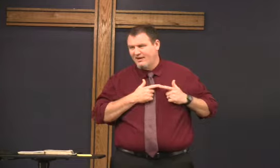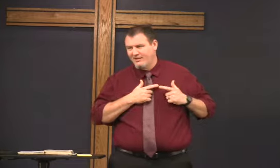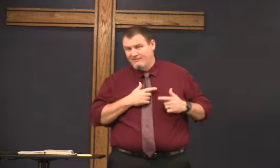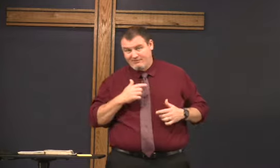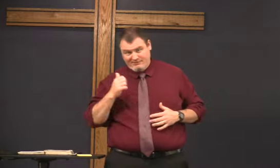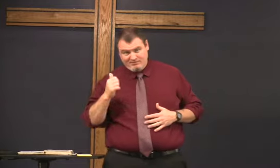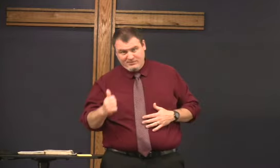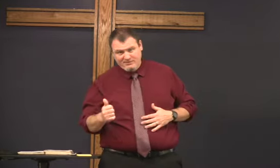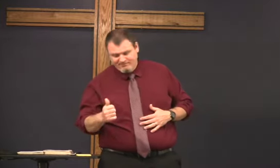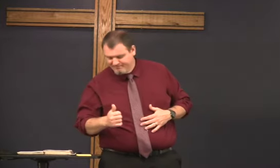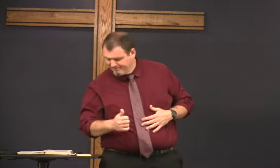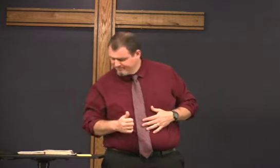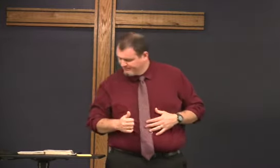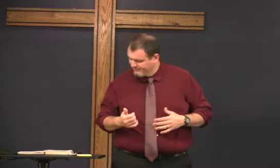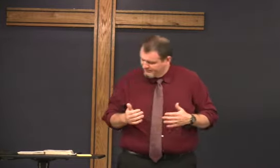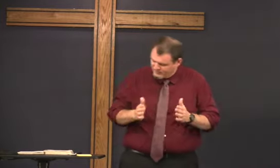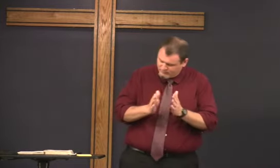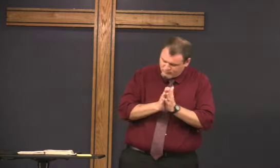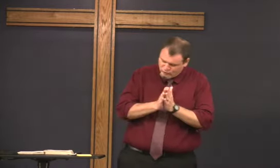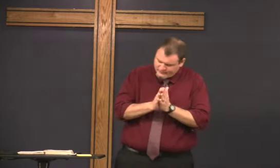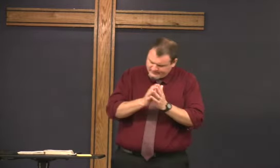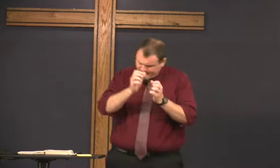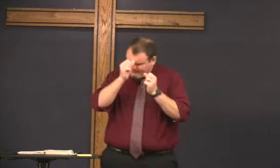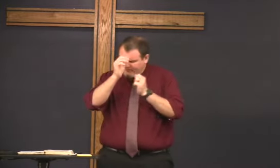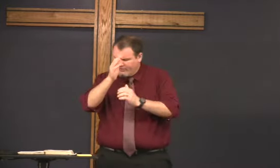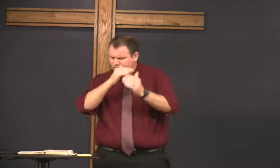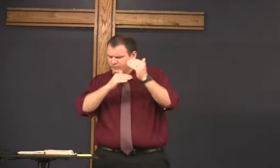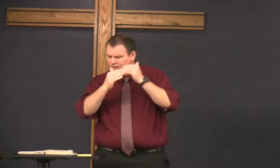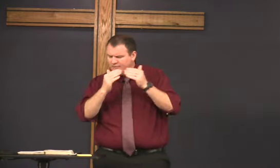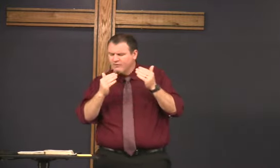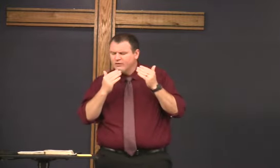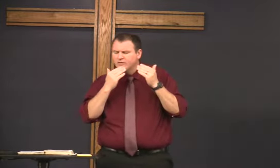the way, the truth, and the life.